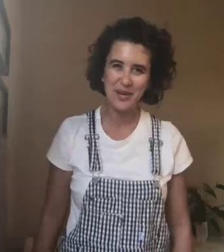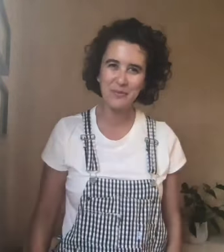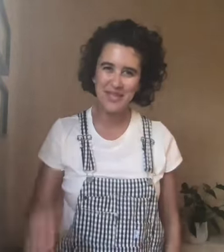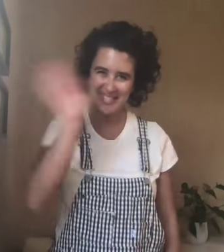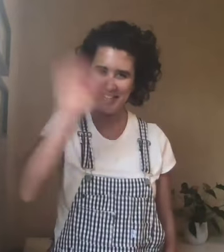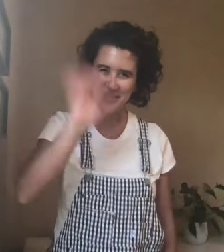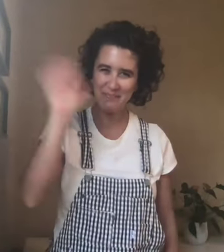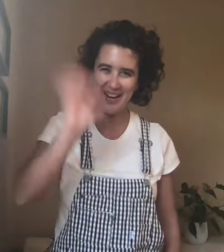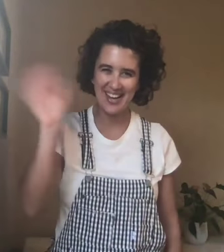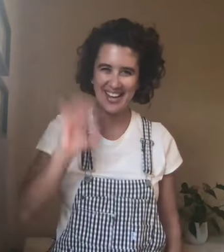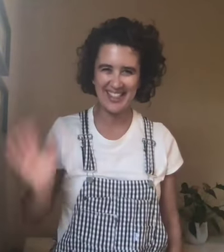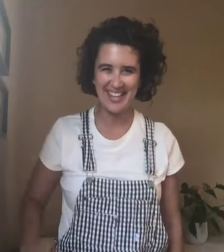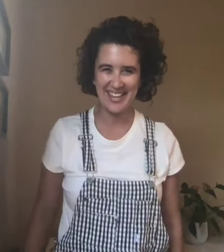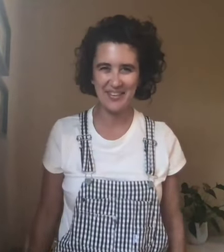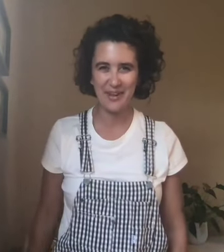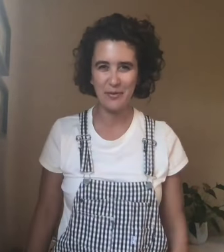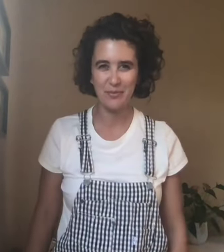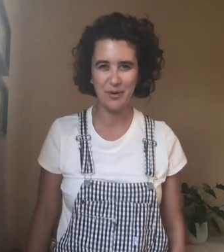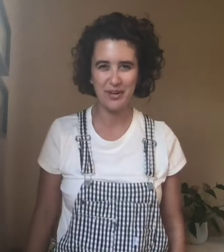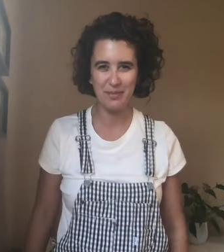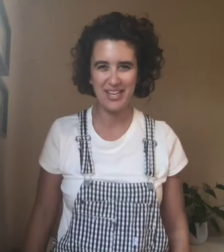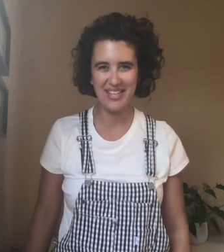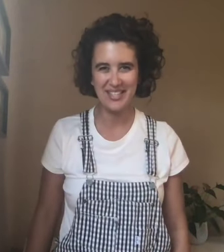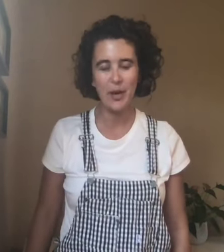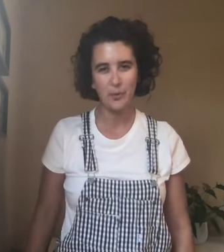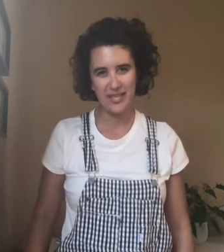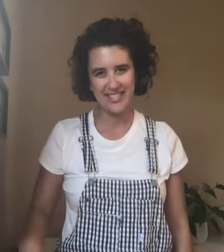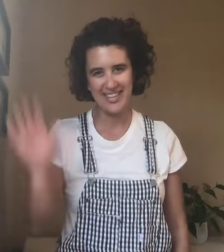When we sing goodbye at the end of our morning meetings, we sing